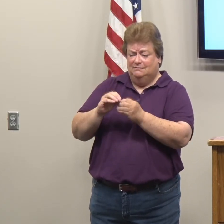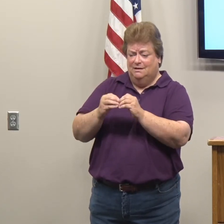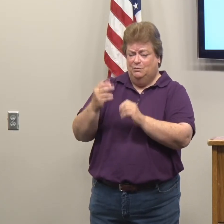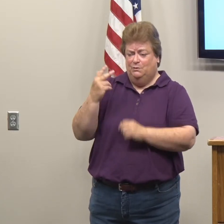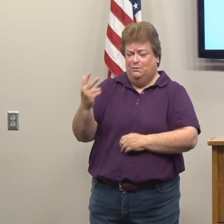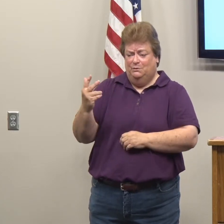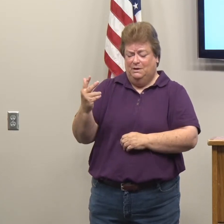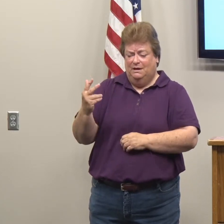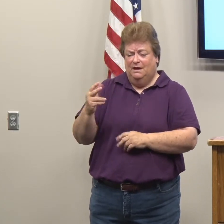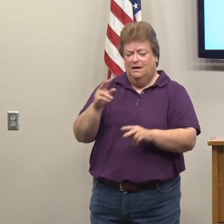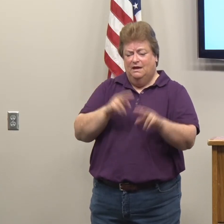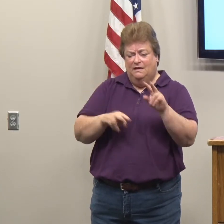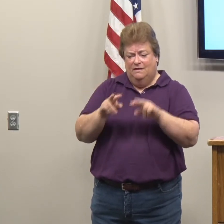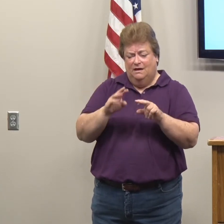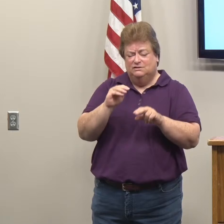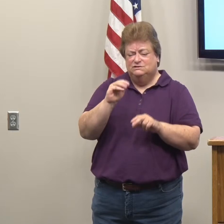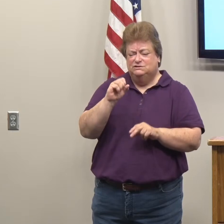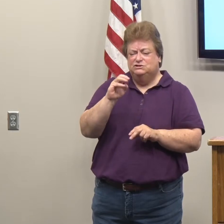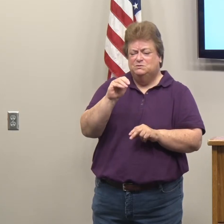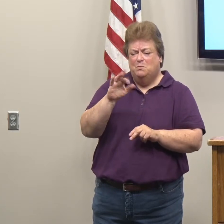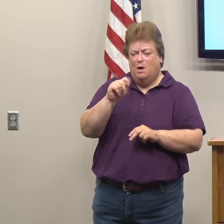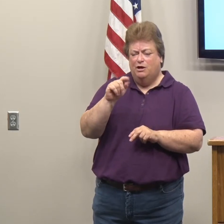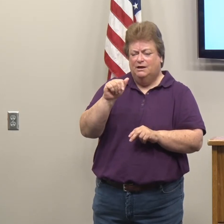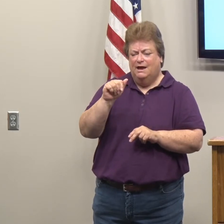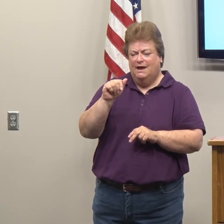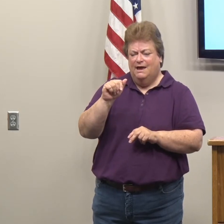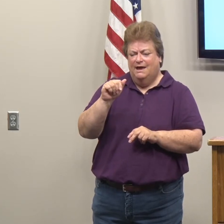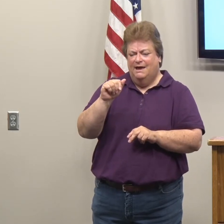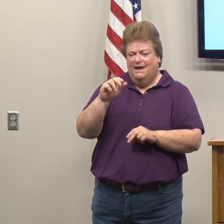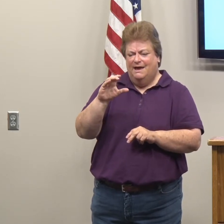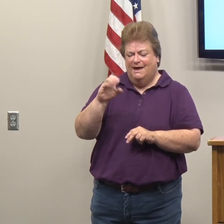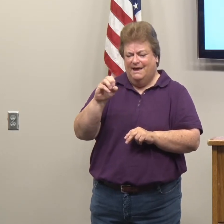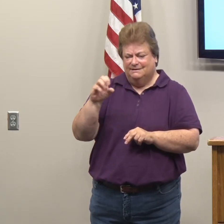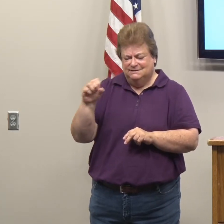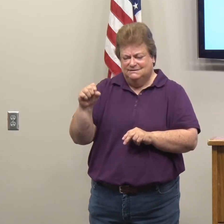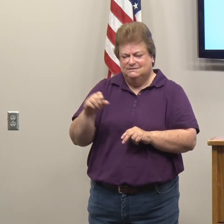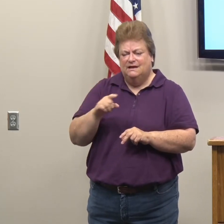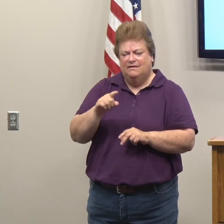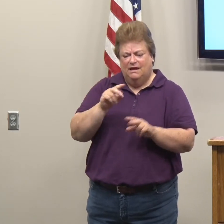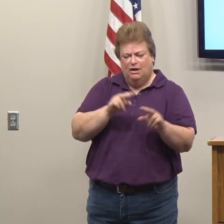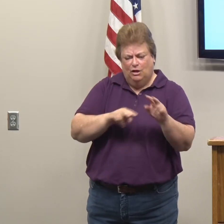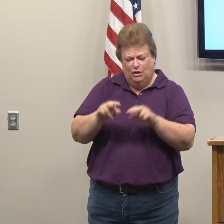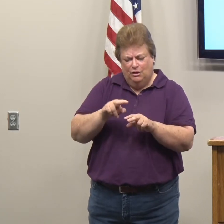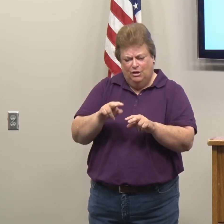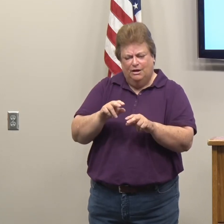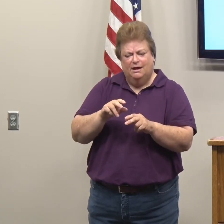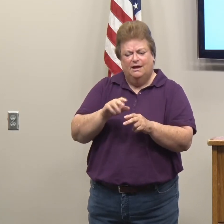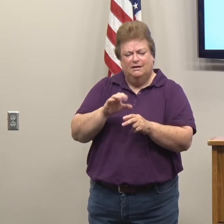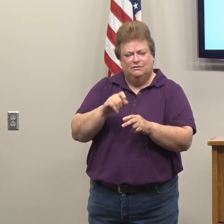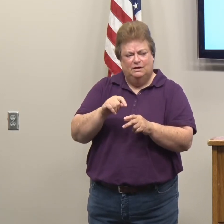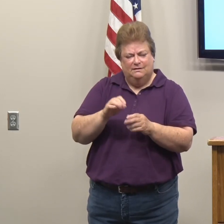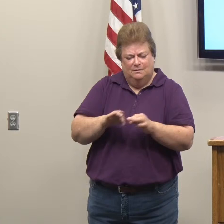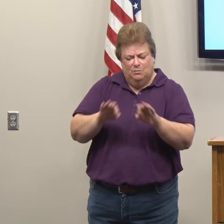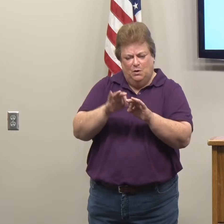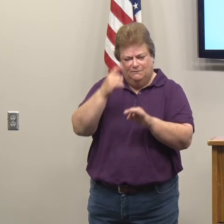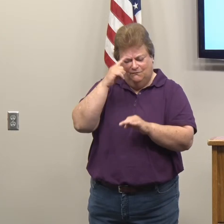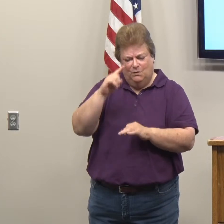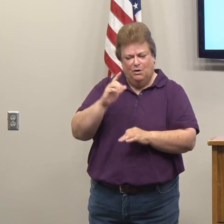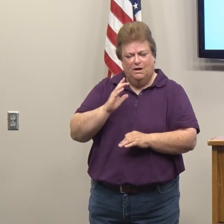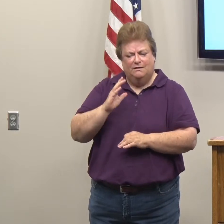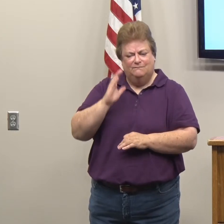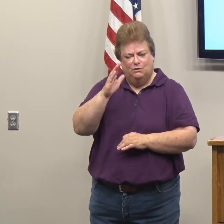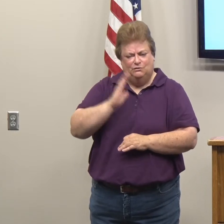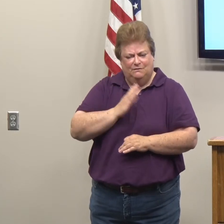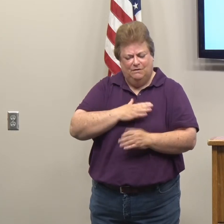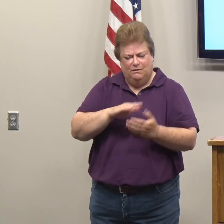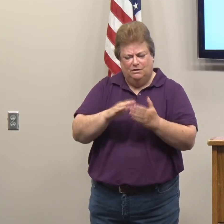looked at 9 metrics, including the unemployment rate, the median earnings, and the cost of living. It's important for the future of our community that we